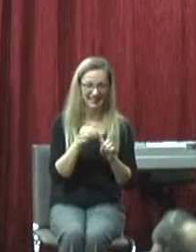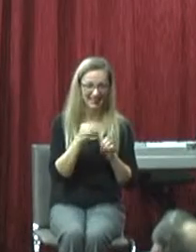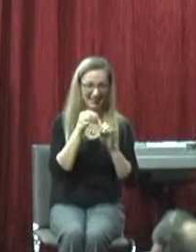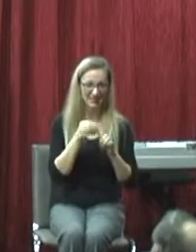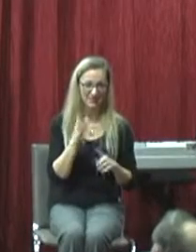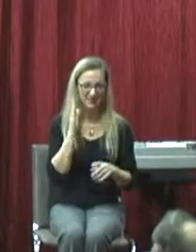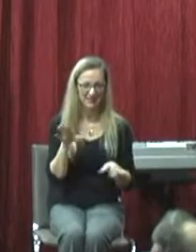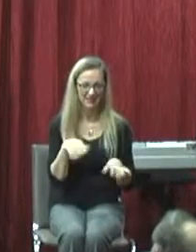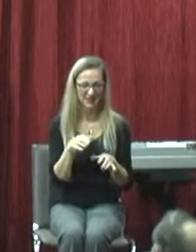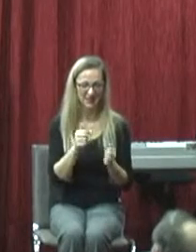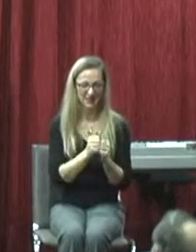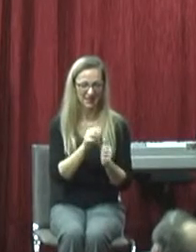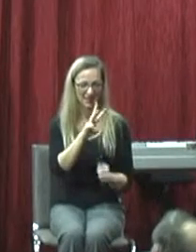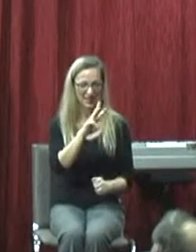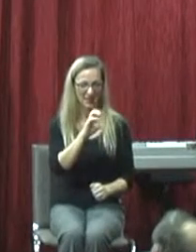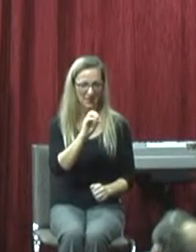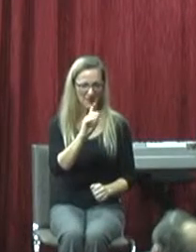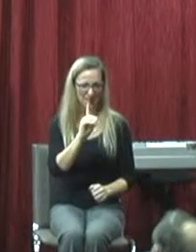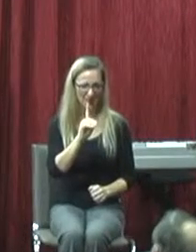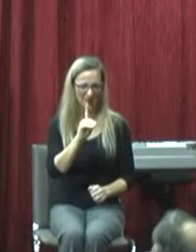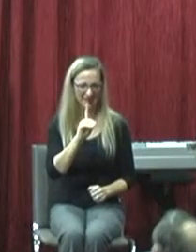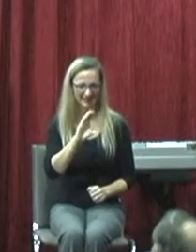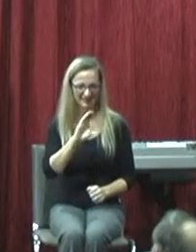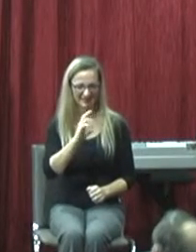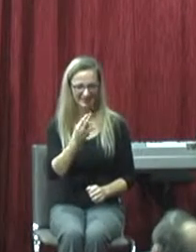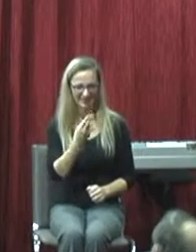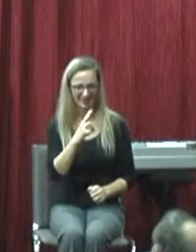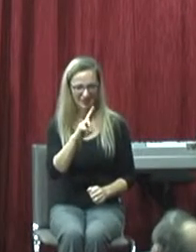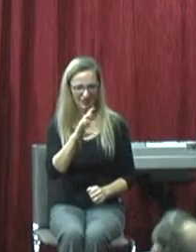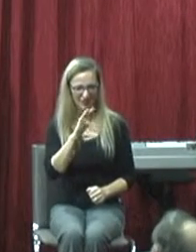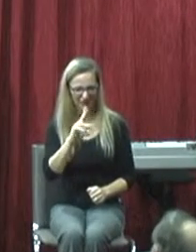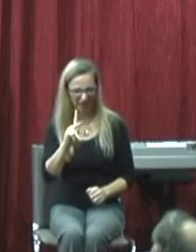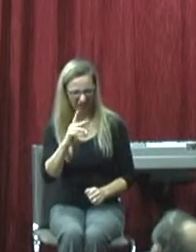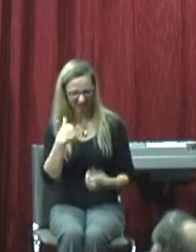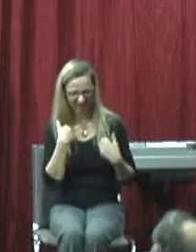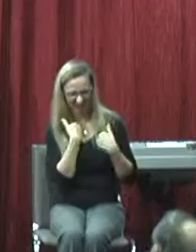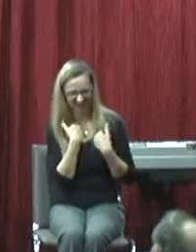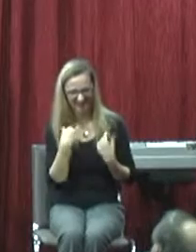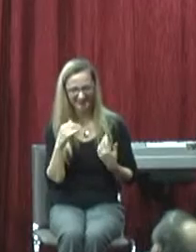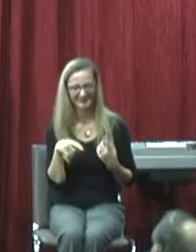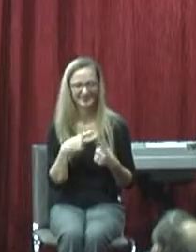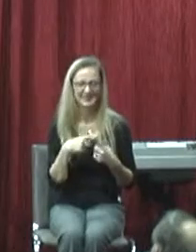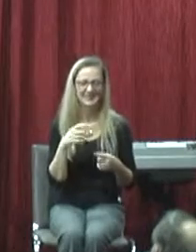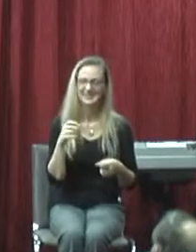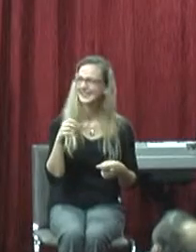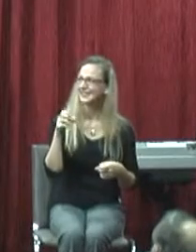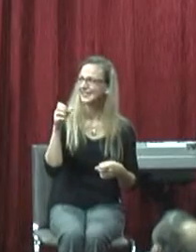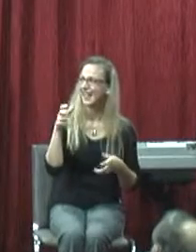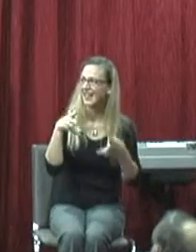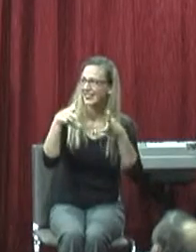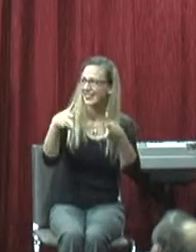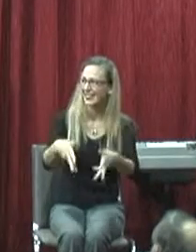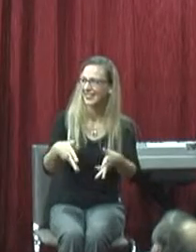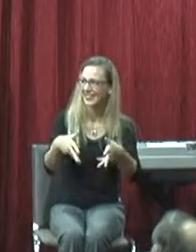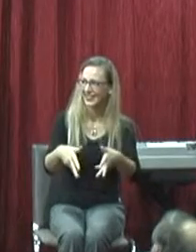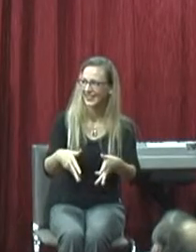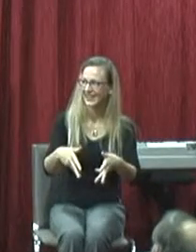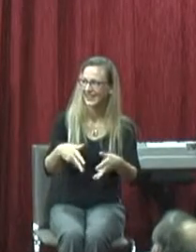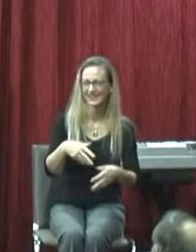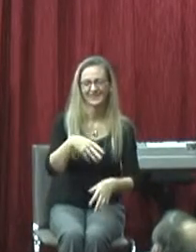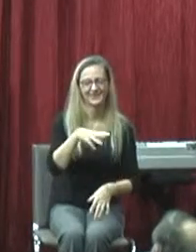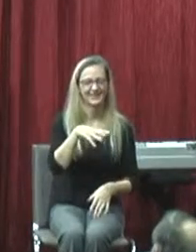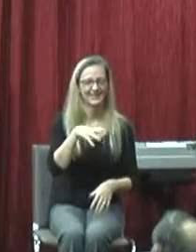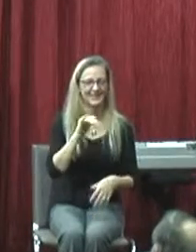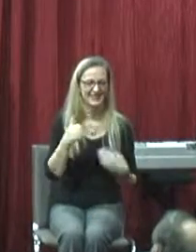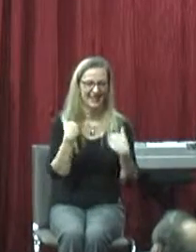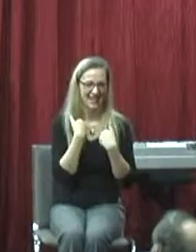woodchucks, not pets. Well, he did it with some pets, too, but he'd do it with woodchucks. And he would deposit the woodchuck on the step of our neighbor's